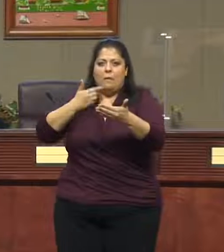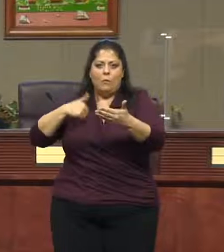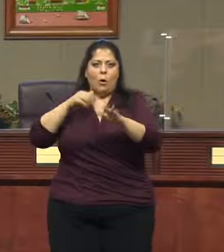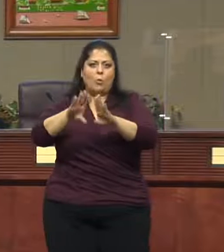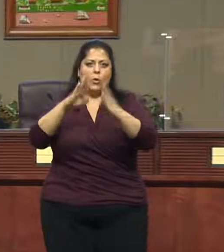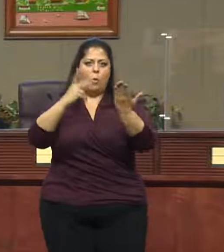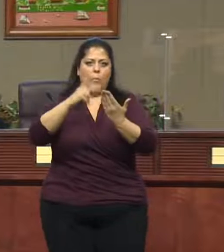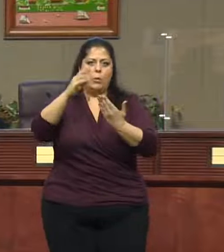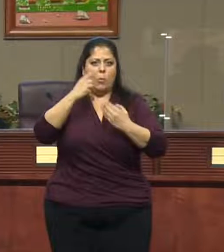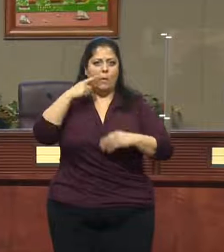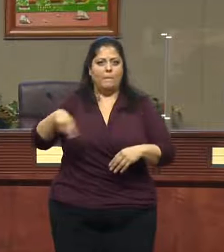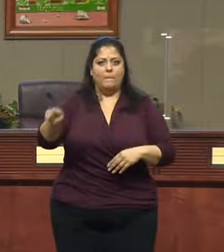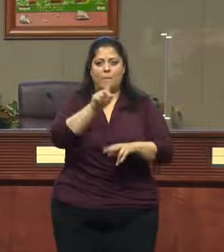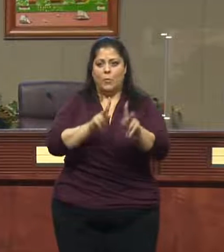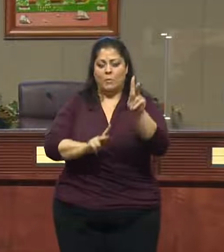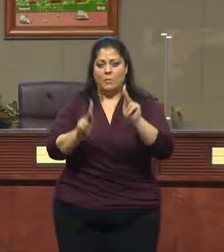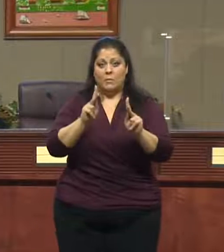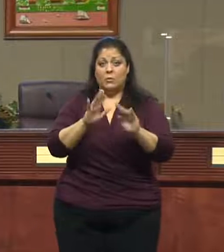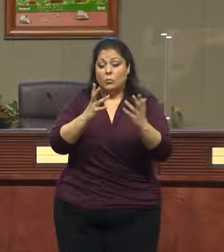on that, go to